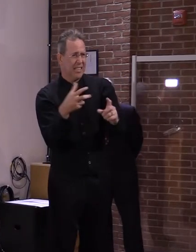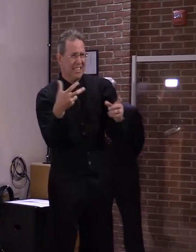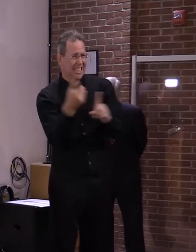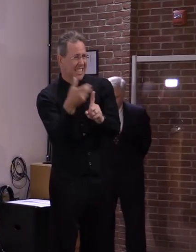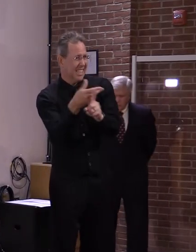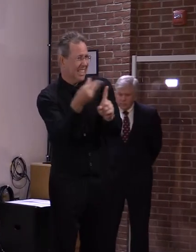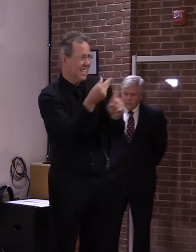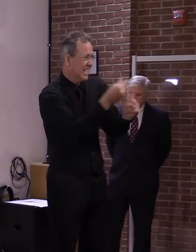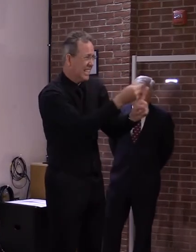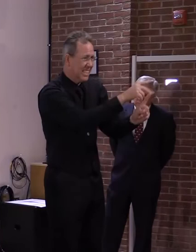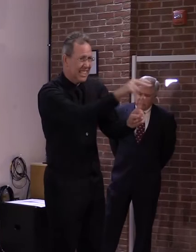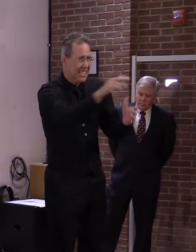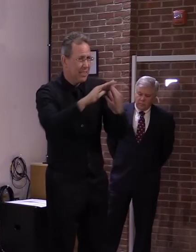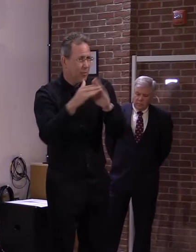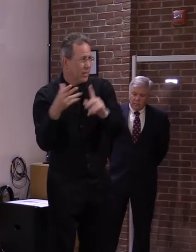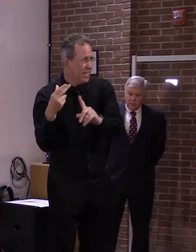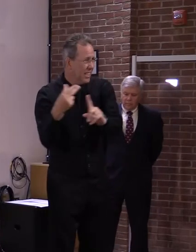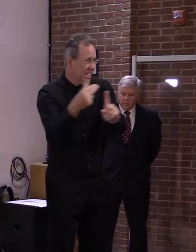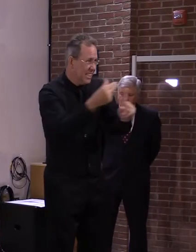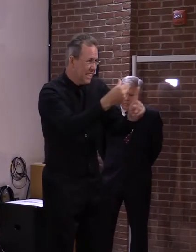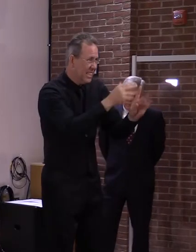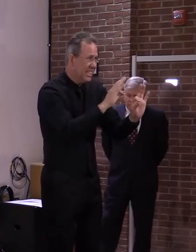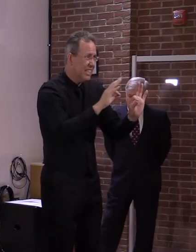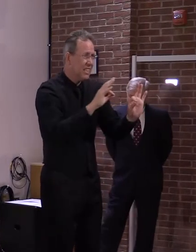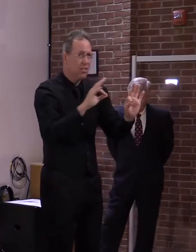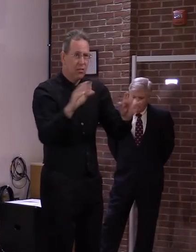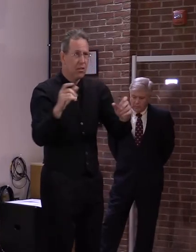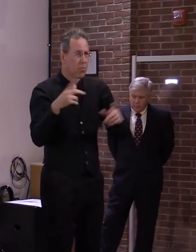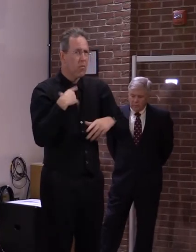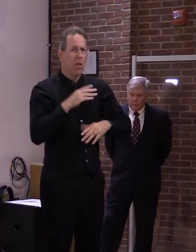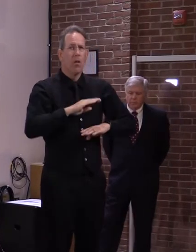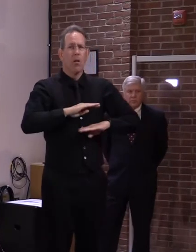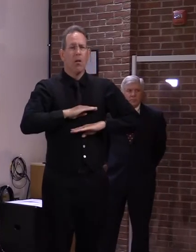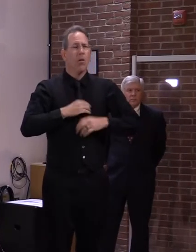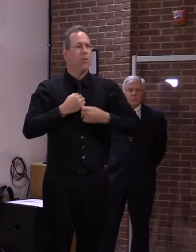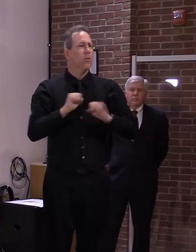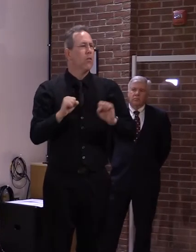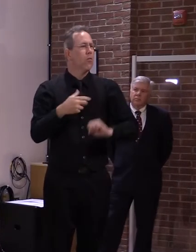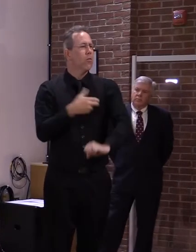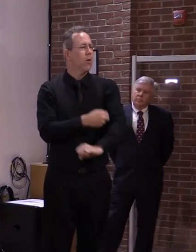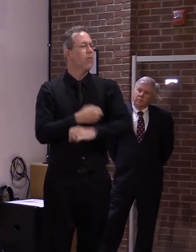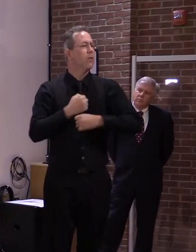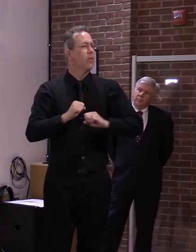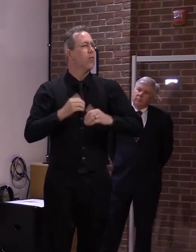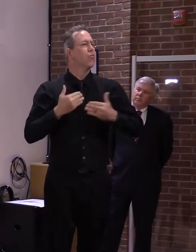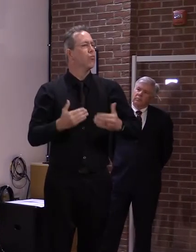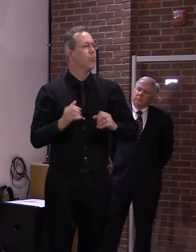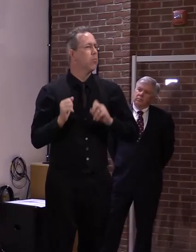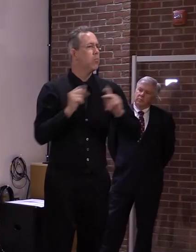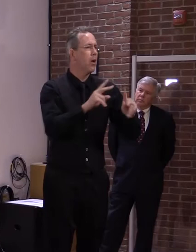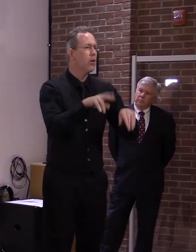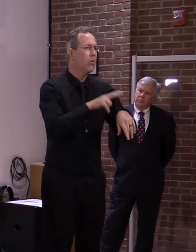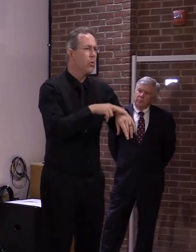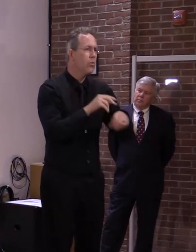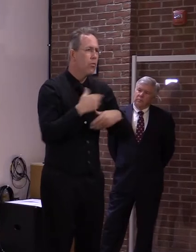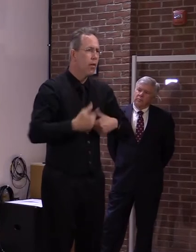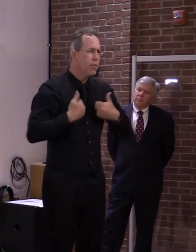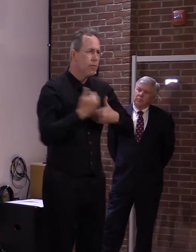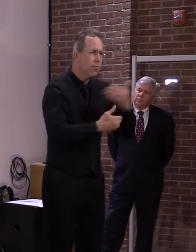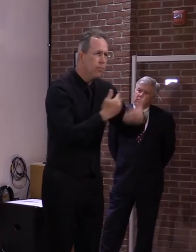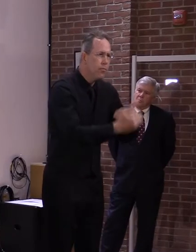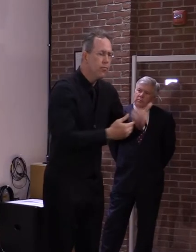restrictions, which will get people back to work. But again, I would remind everyone, we had a workforce